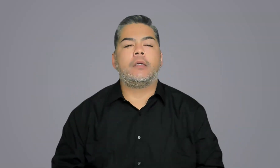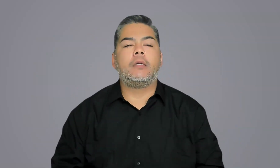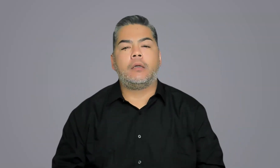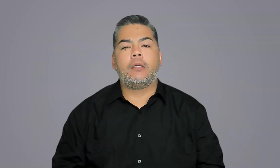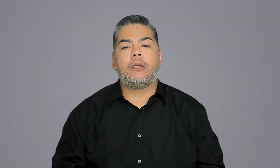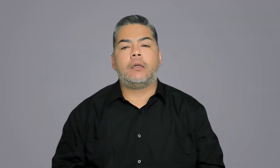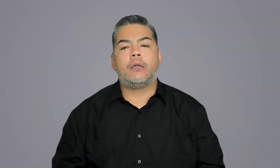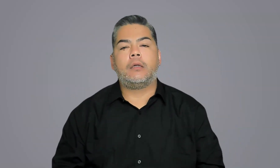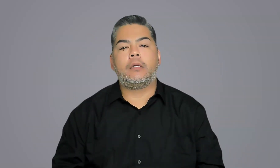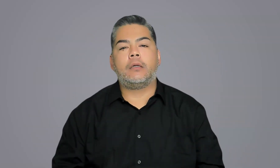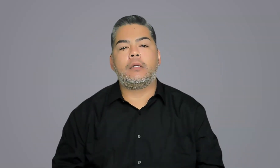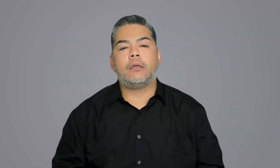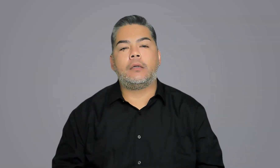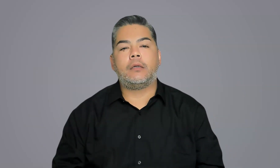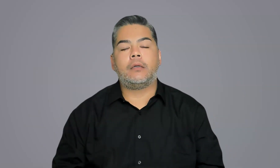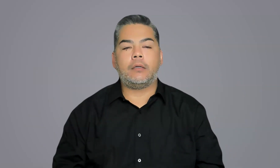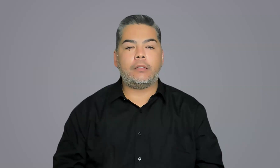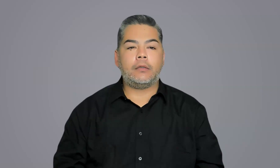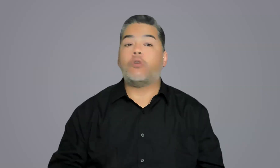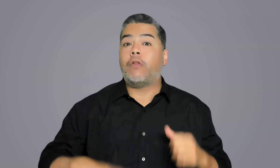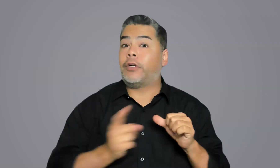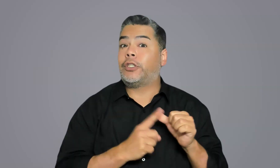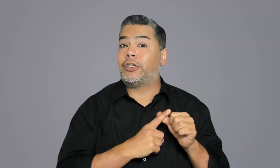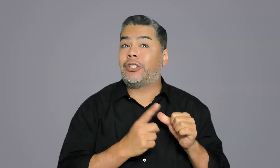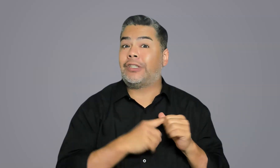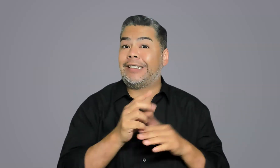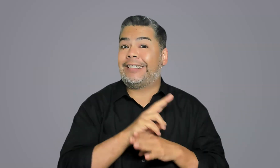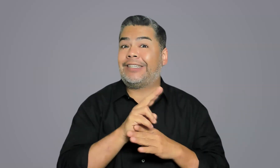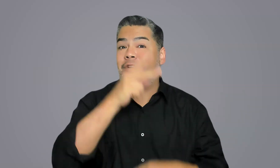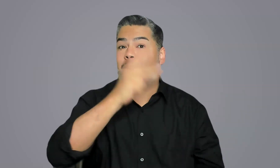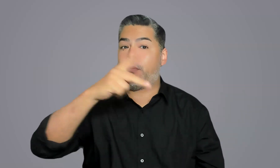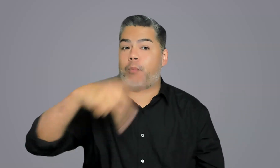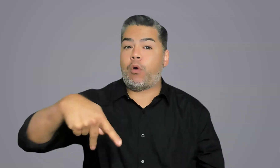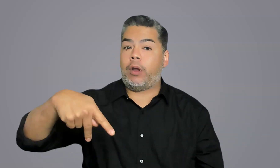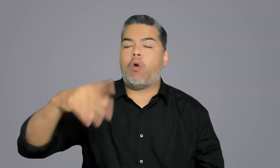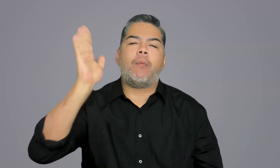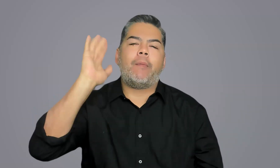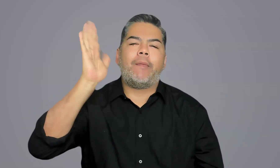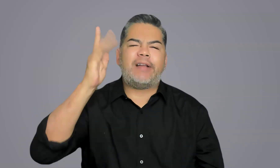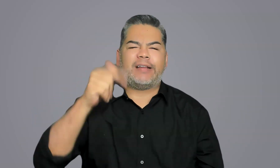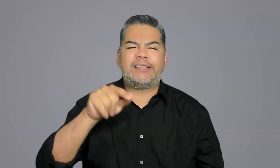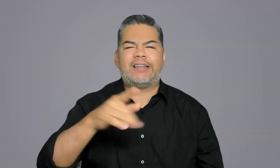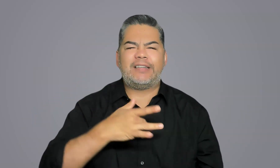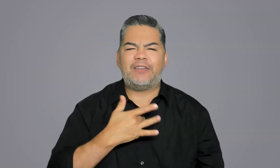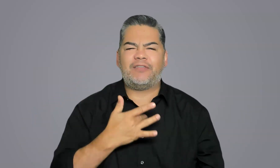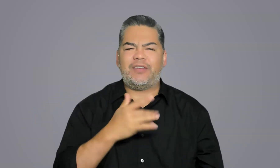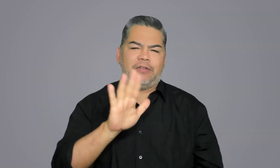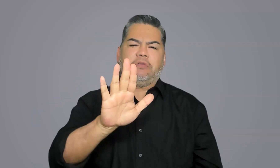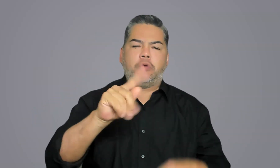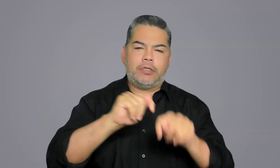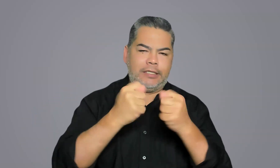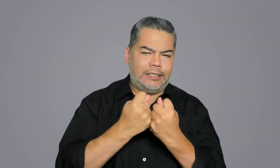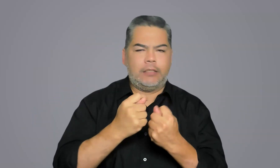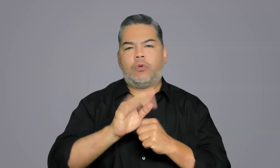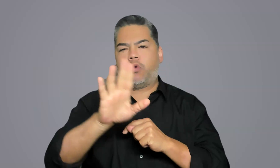So let's kick off with the first one, which is PowerPoint or presentation format, whatever it is that you tend to use in your organization.